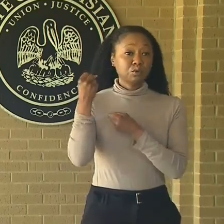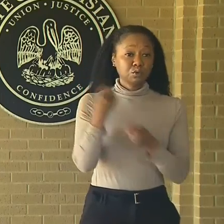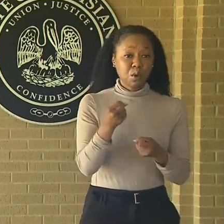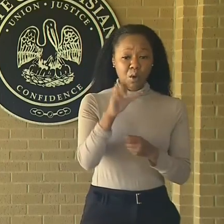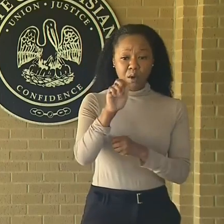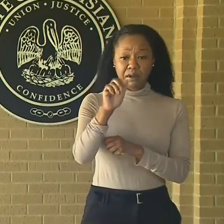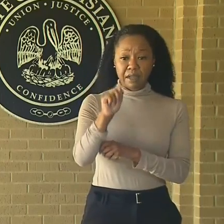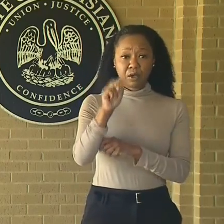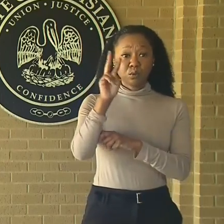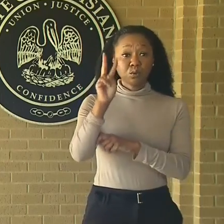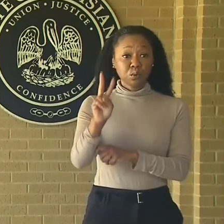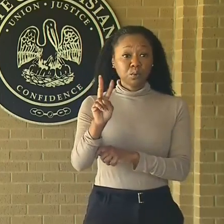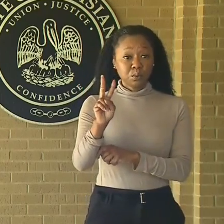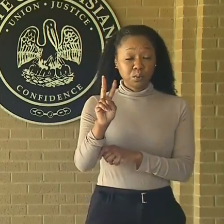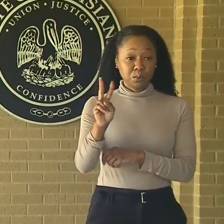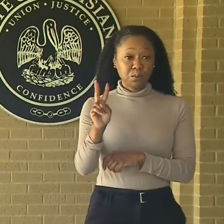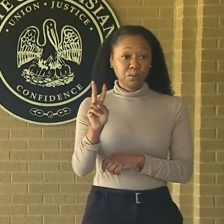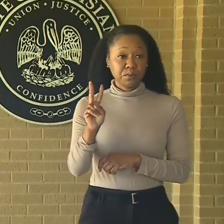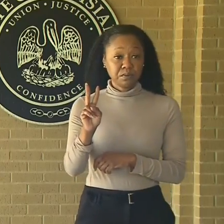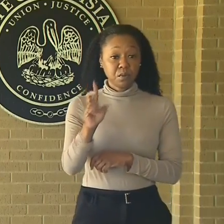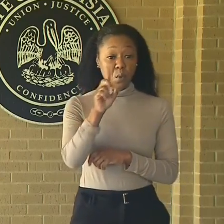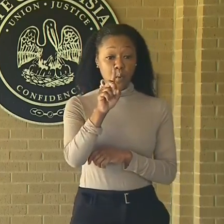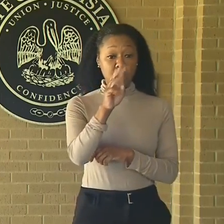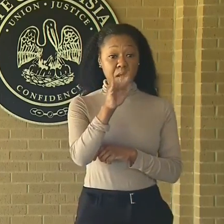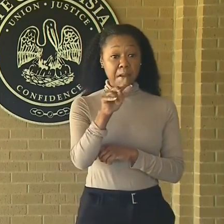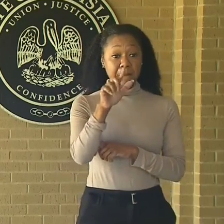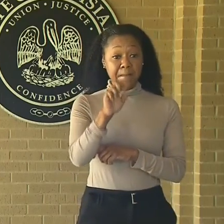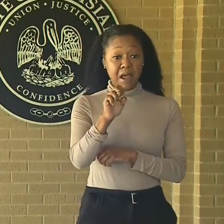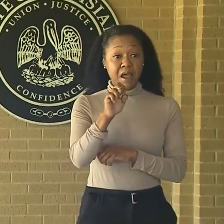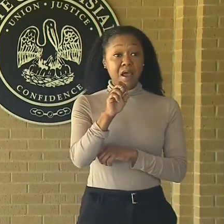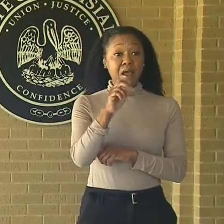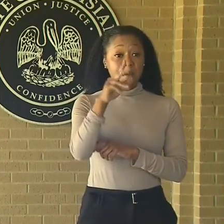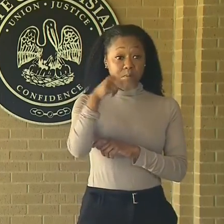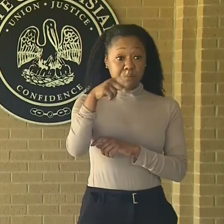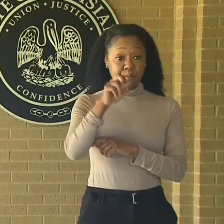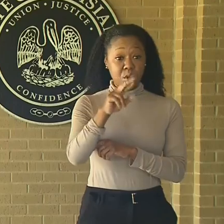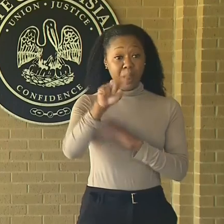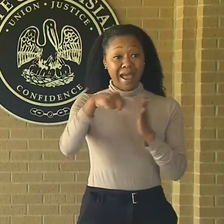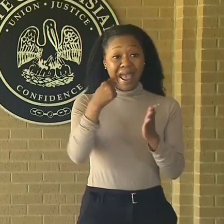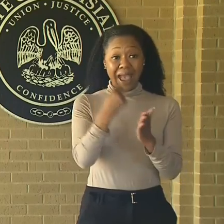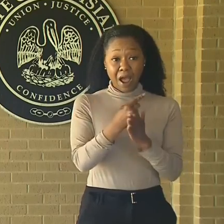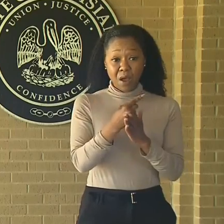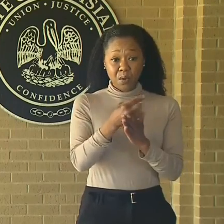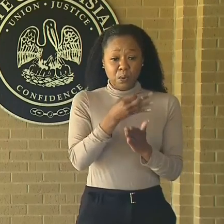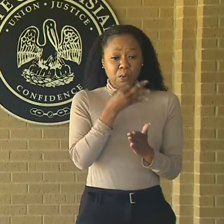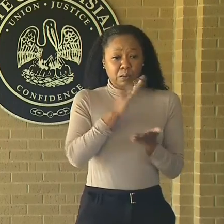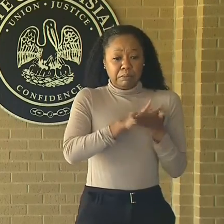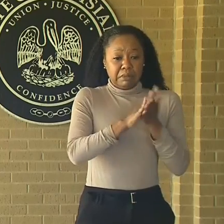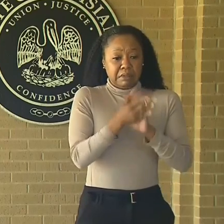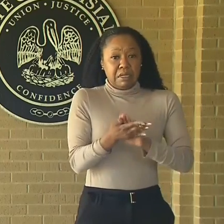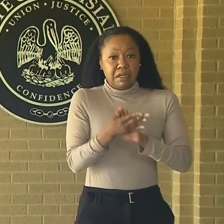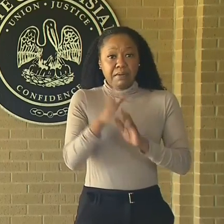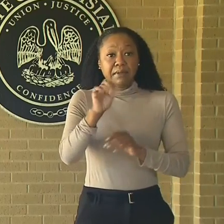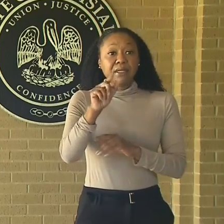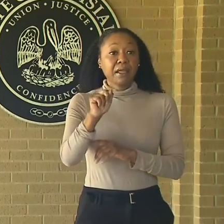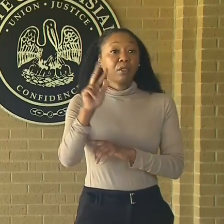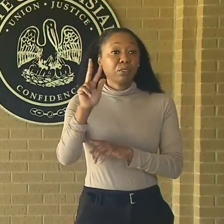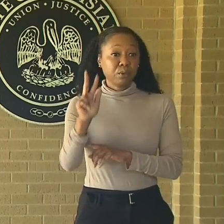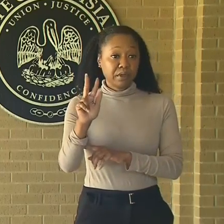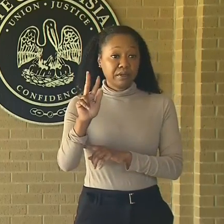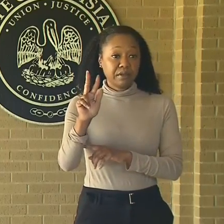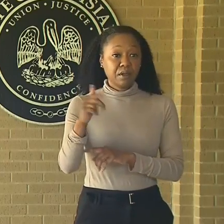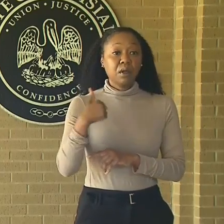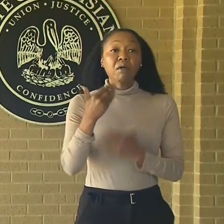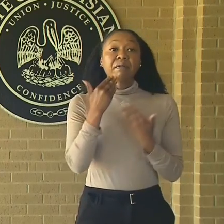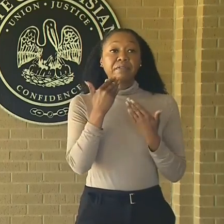Category 2. In fact, 1 mile per hour from being a Category 3. And we're